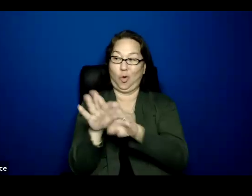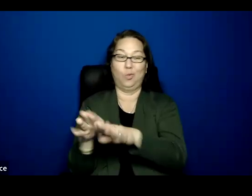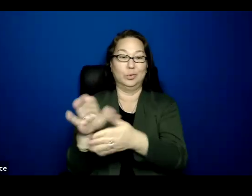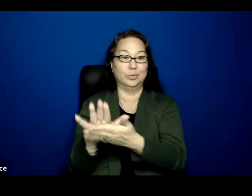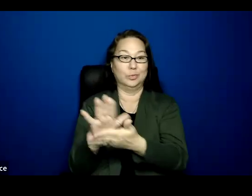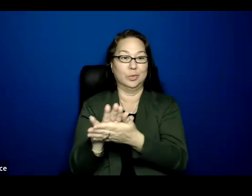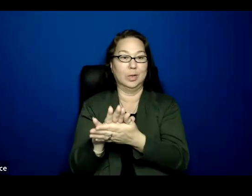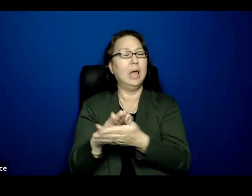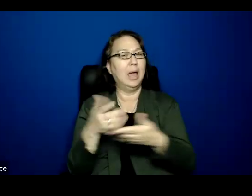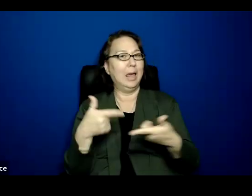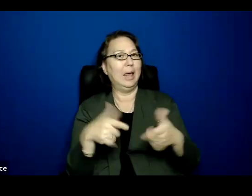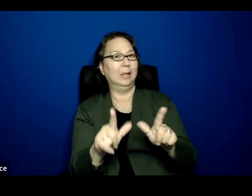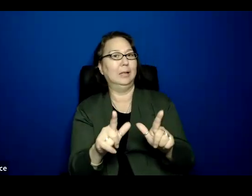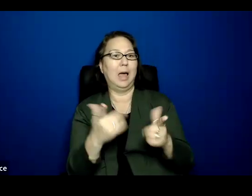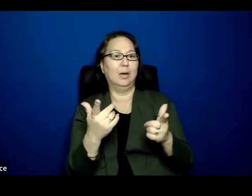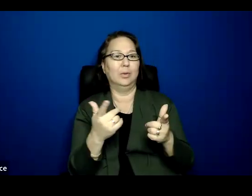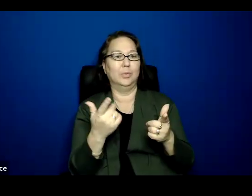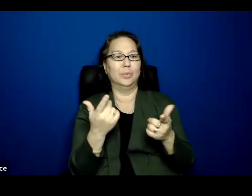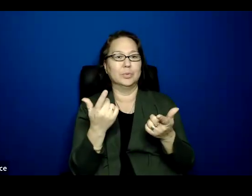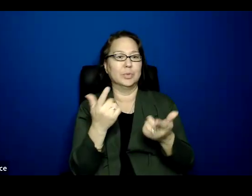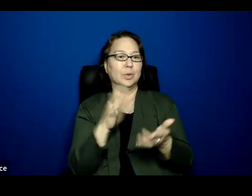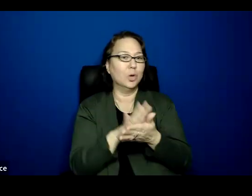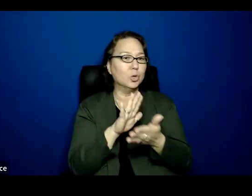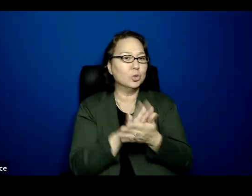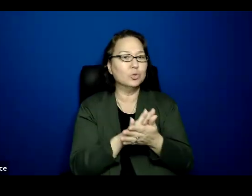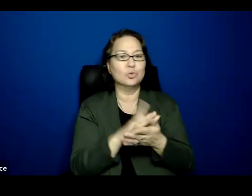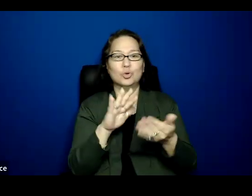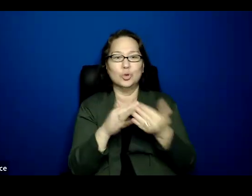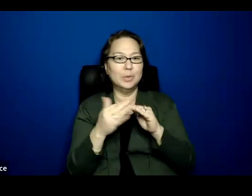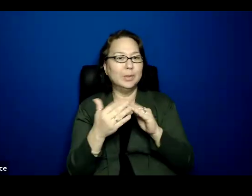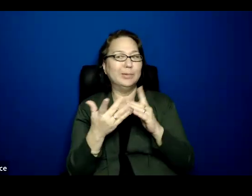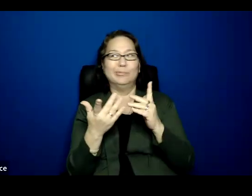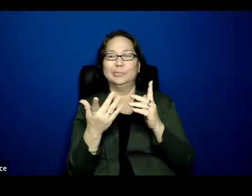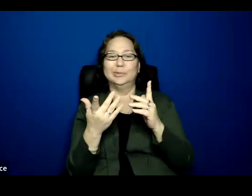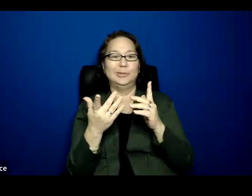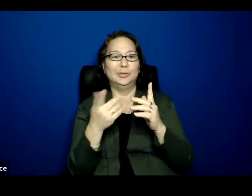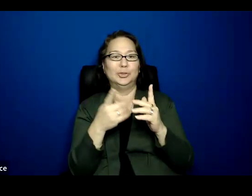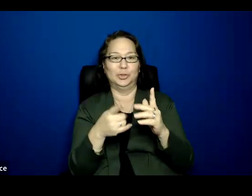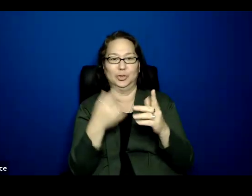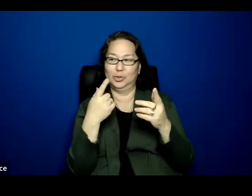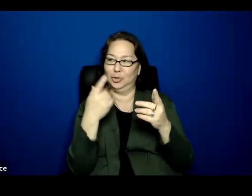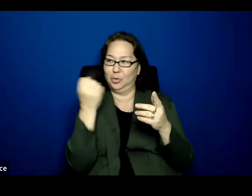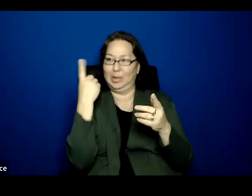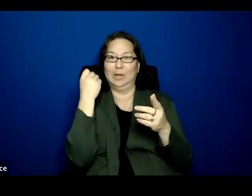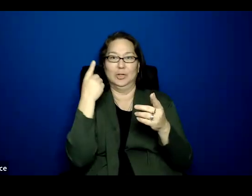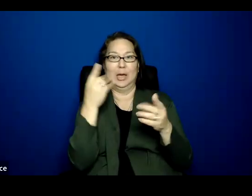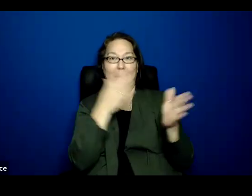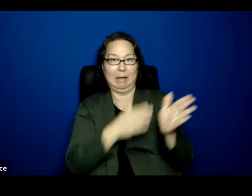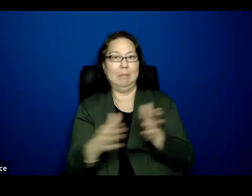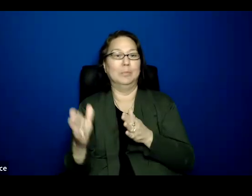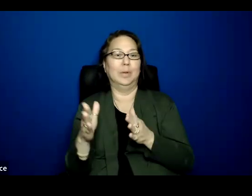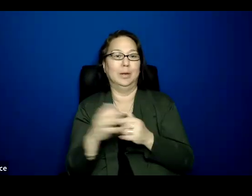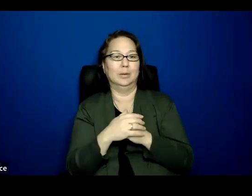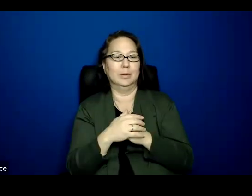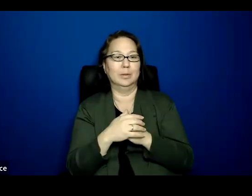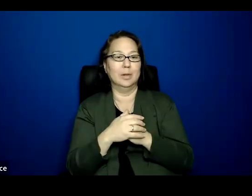allows school communities to plan for and execute a smooth transition. It allows families to eliminate the anxiety and chaos brought on by changing their